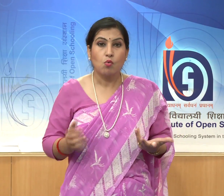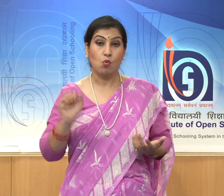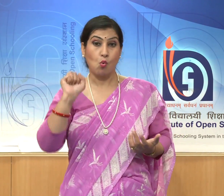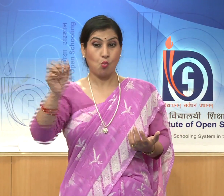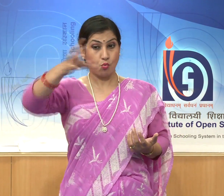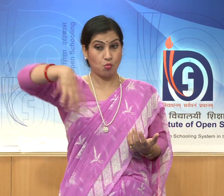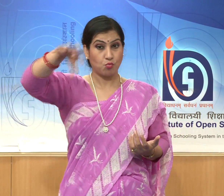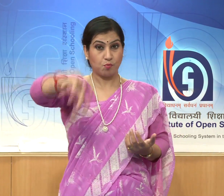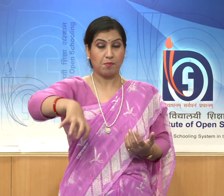folk elements